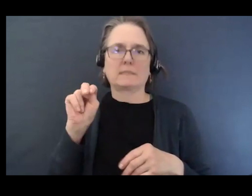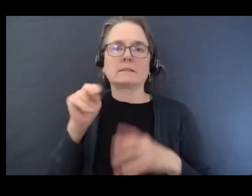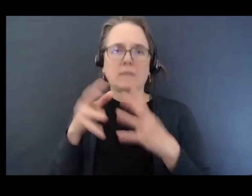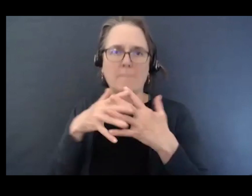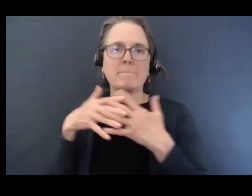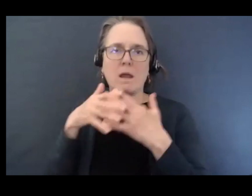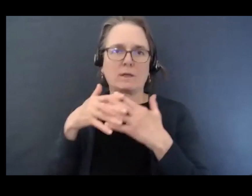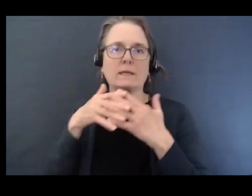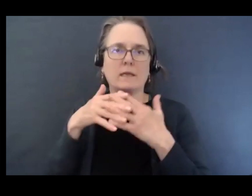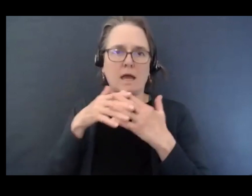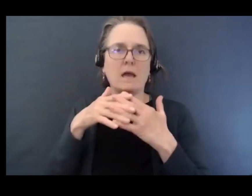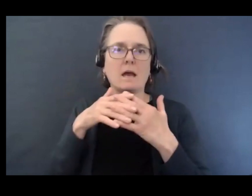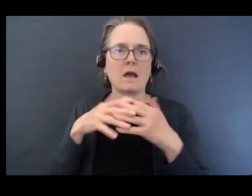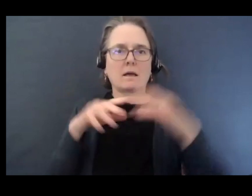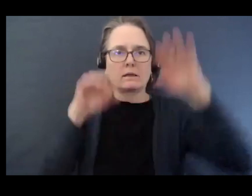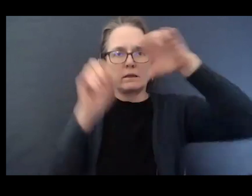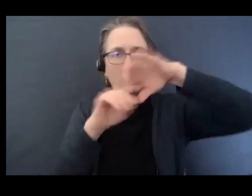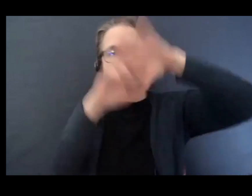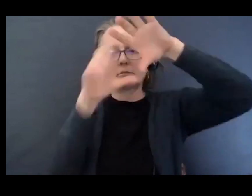Although,